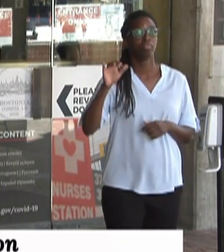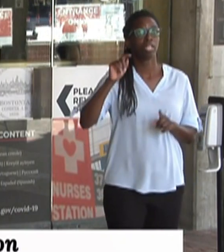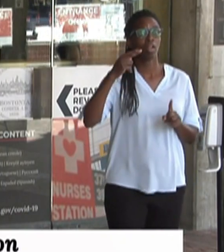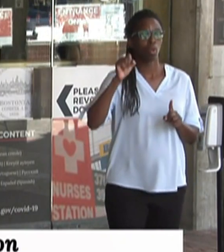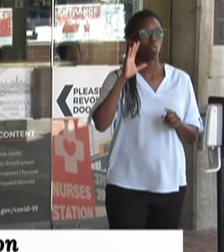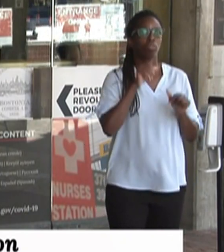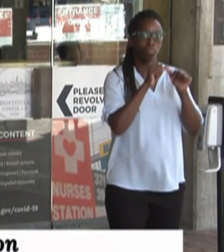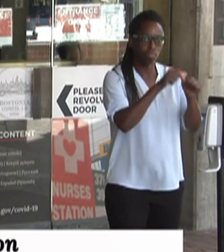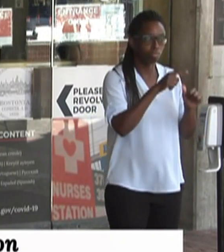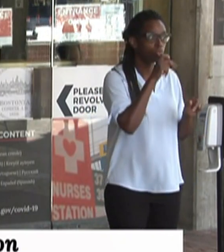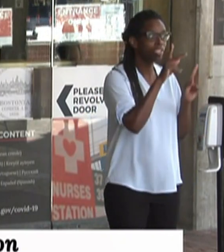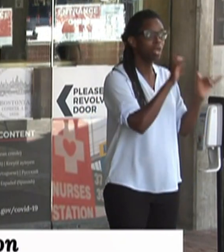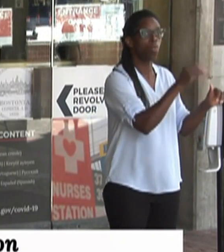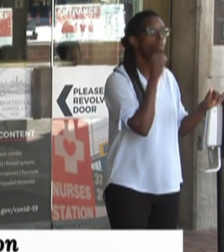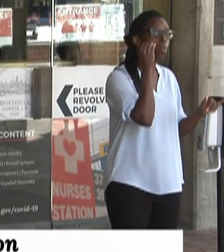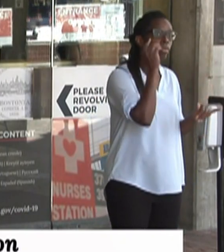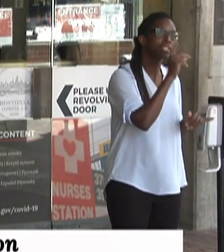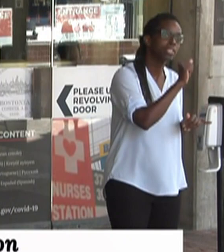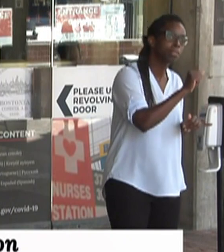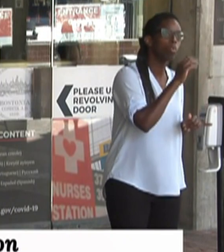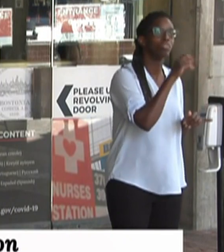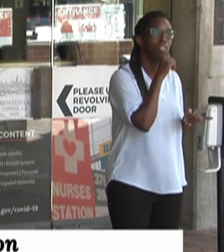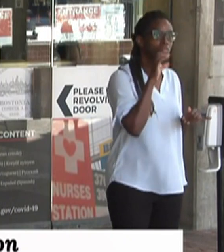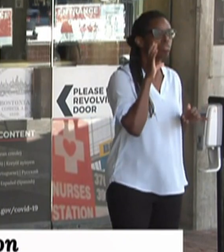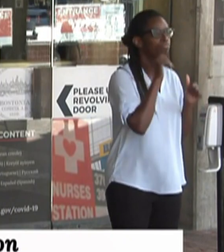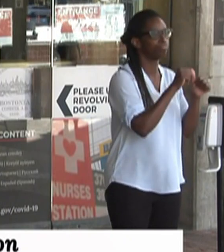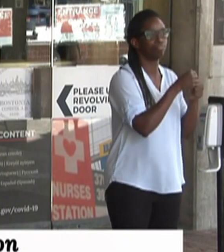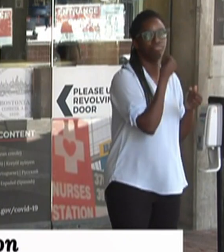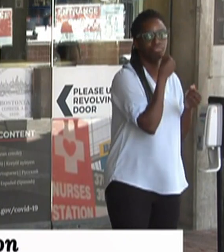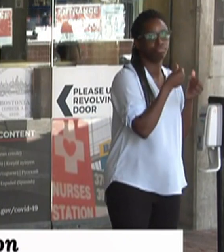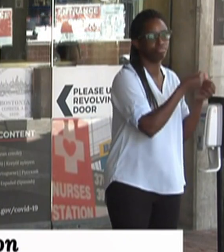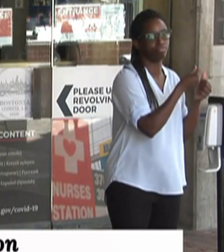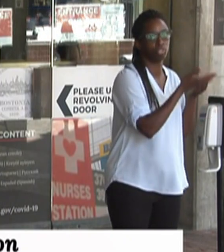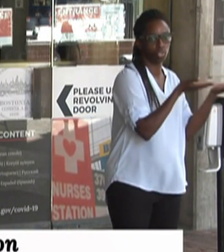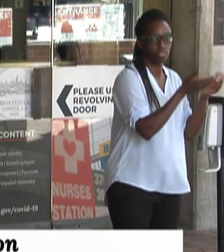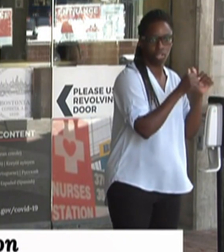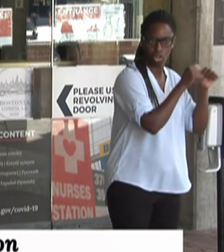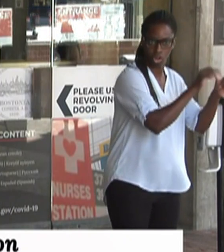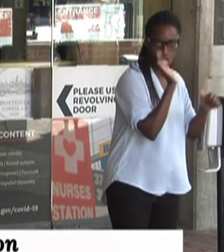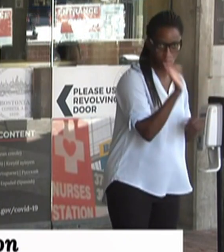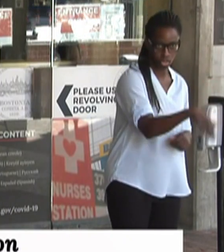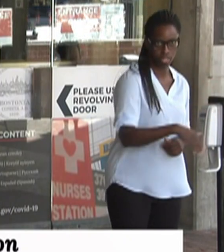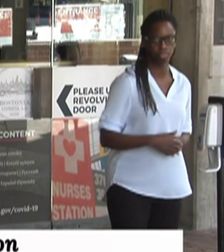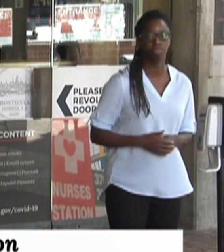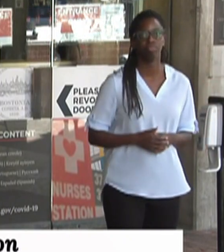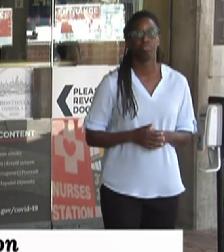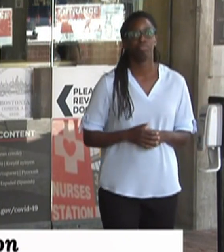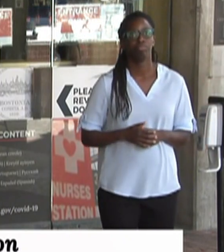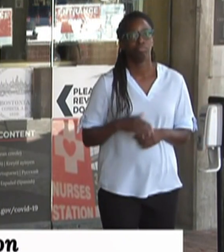high-risk categories, and that's another challenge that we have. Back then, we helped Ethos with